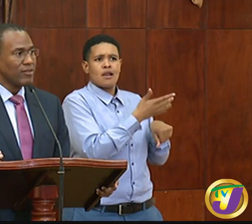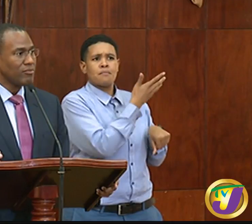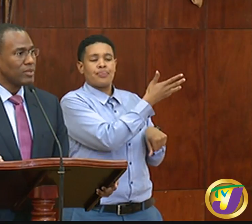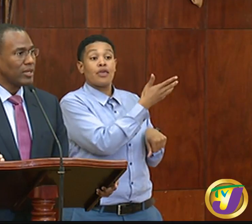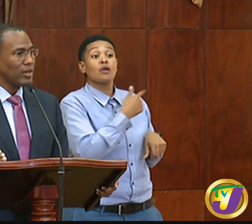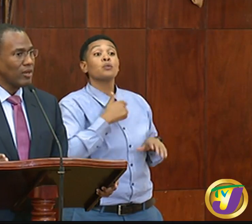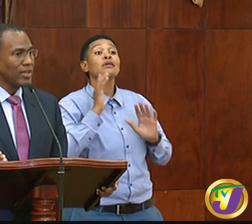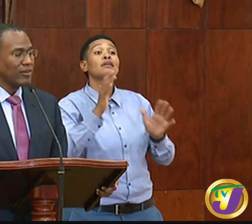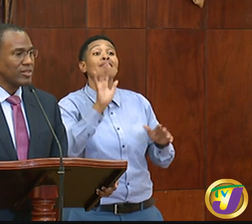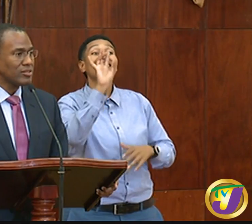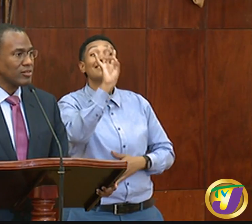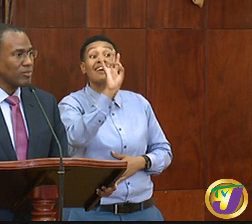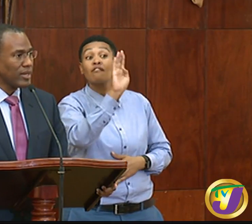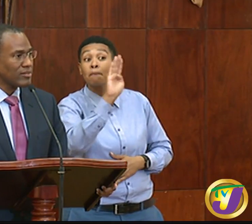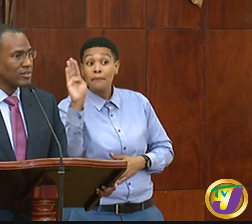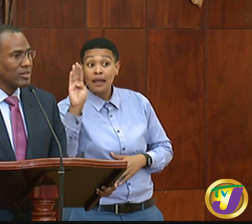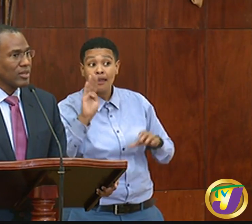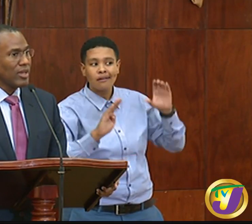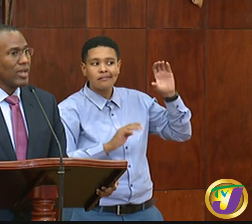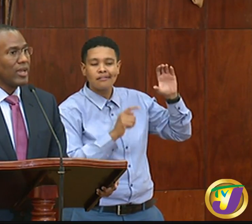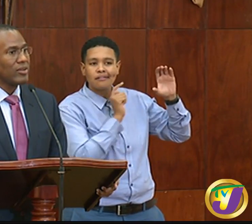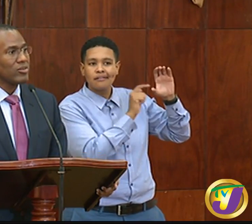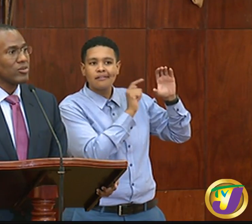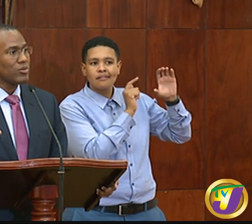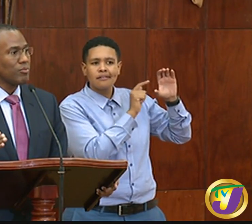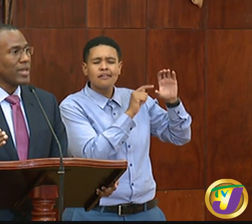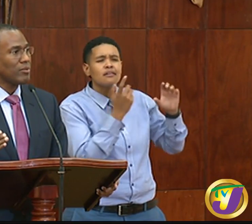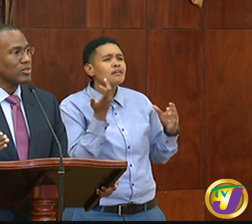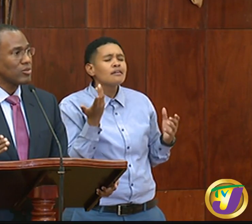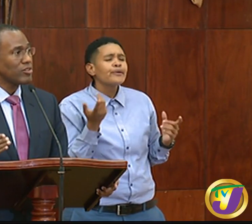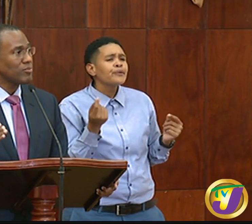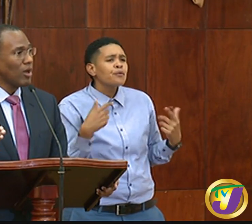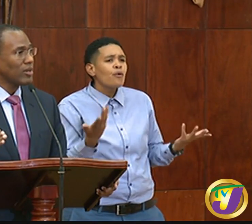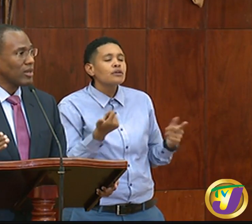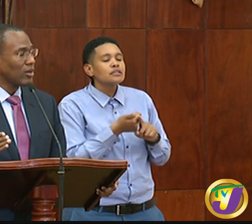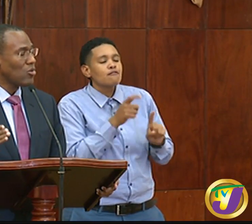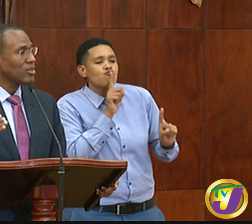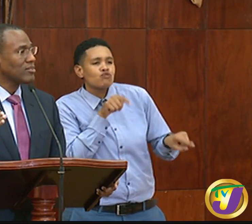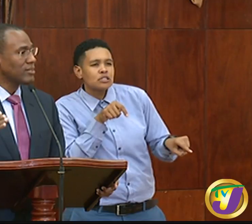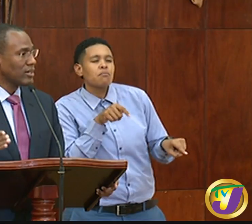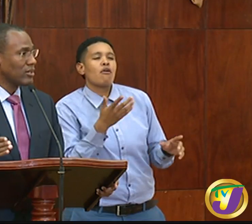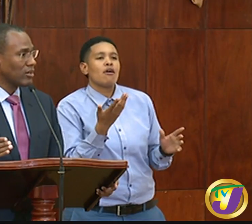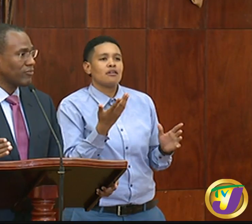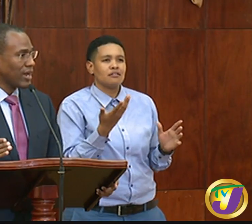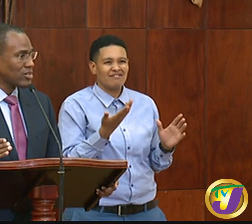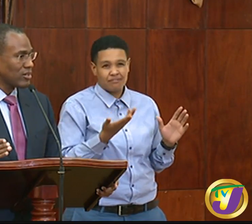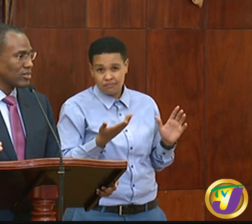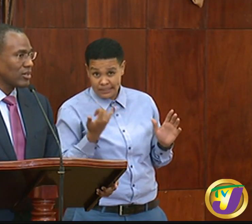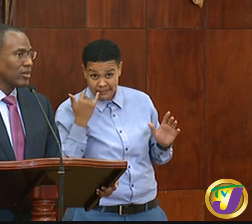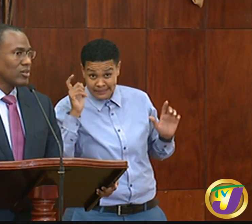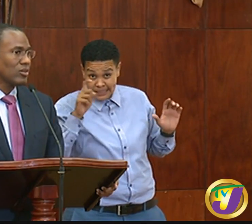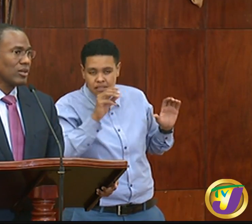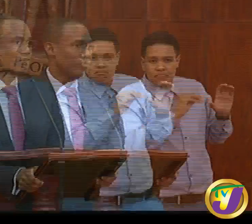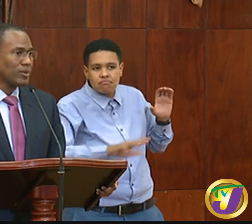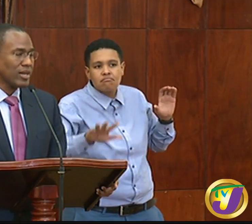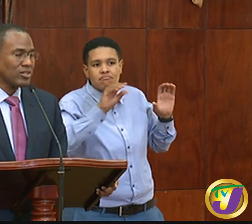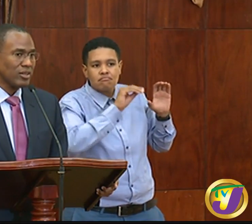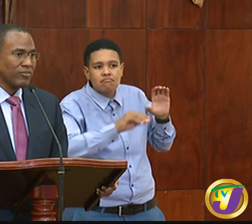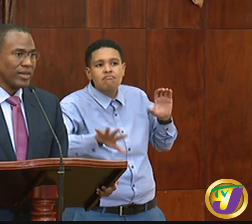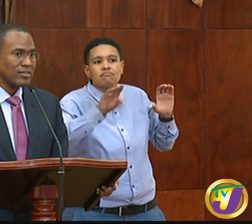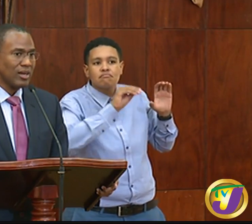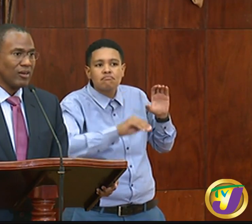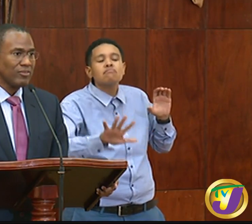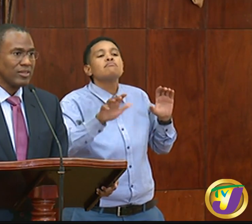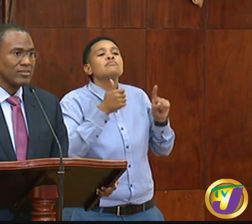reserve 7 billion of that fiscal space to be able to respond in a counter-cyclical fashion to the